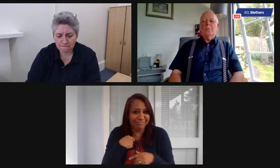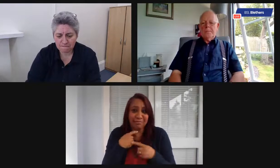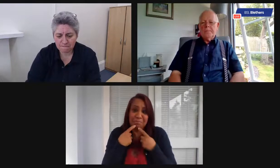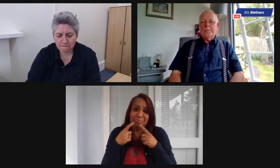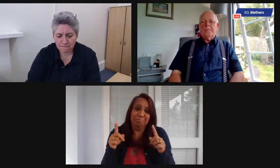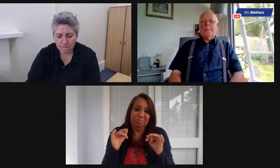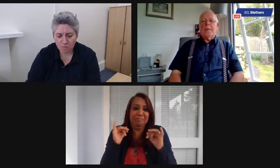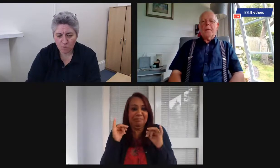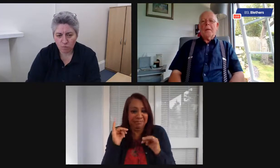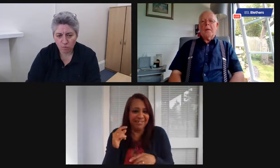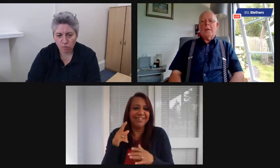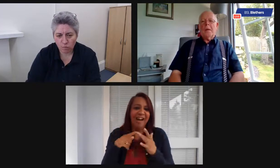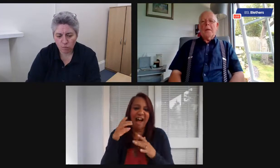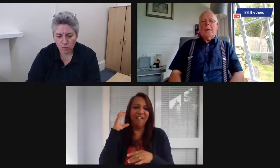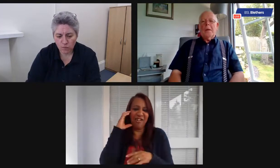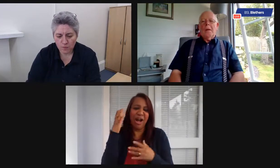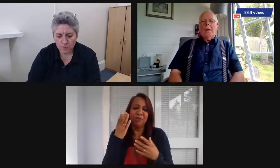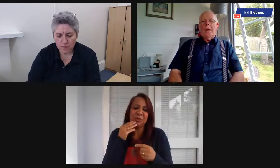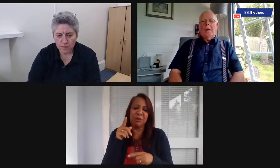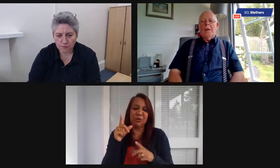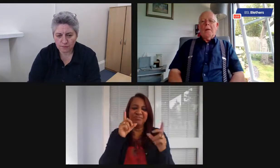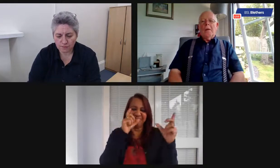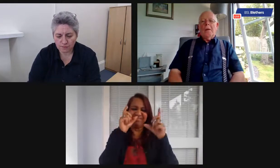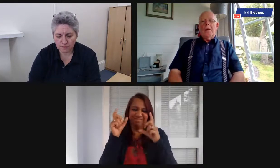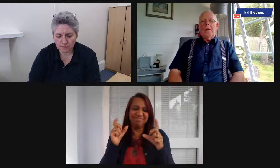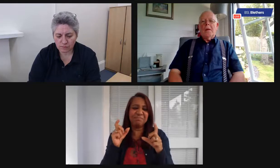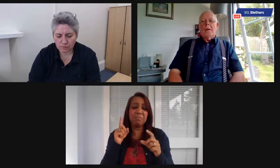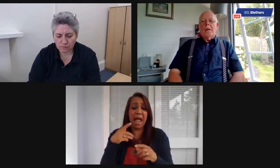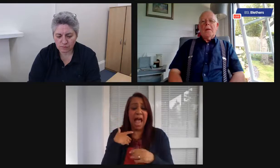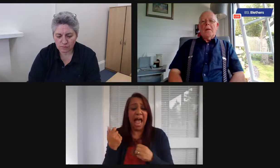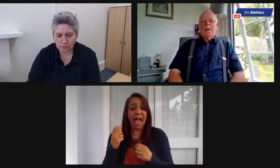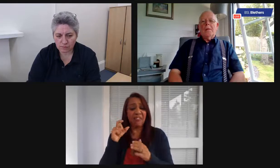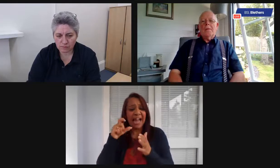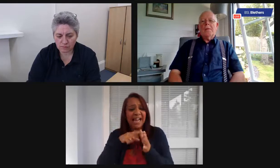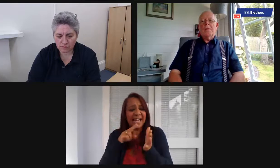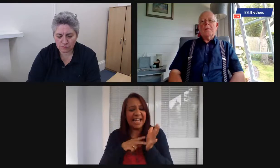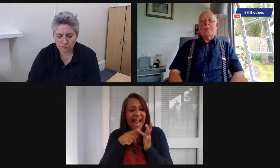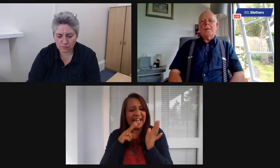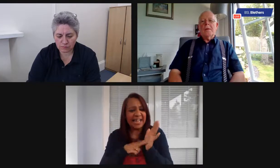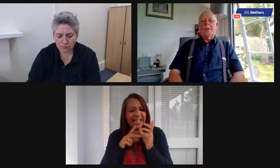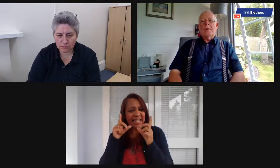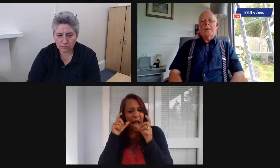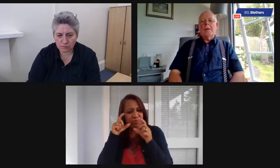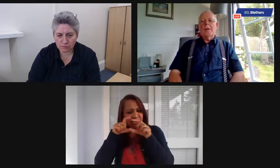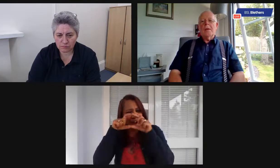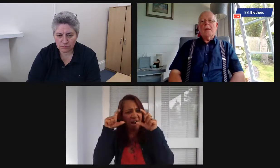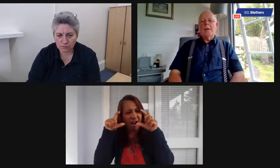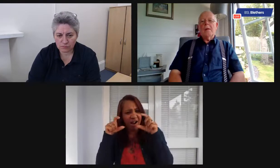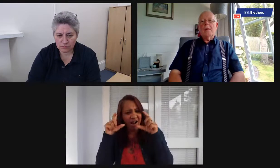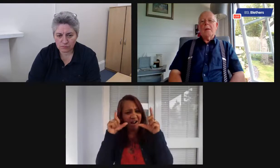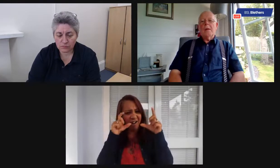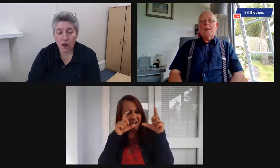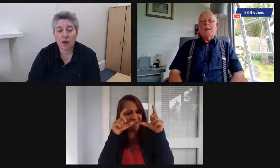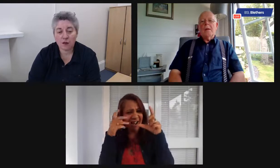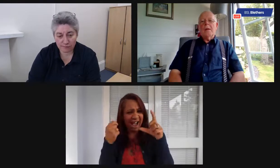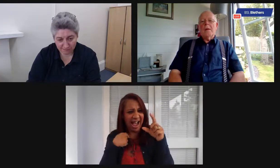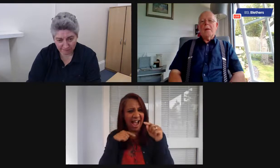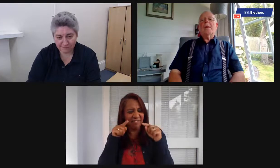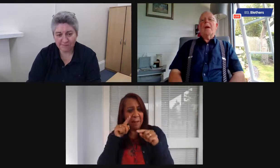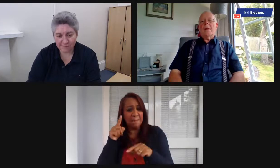I tend to use my iPhone, sorry about that, but I use my phone and again, high quality. So take